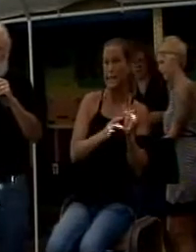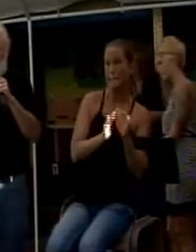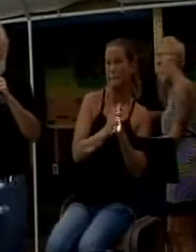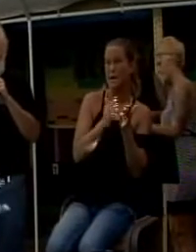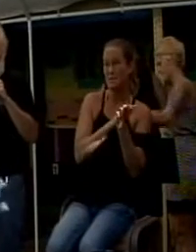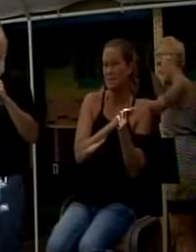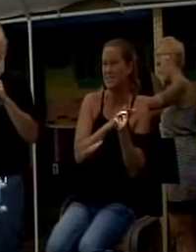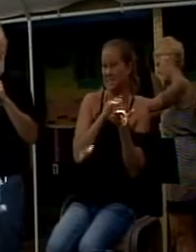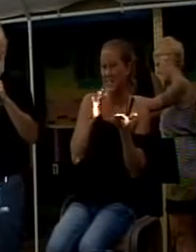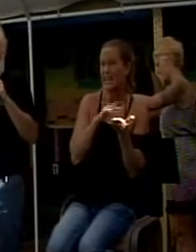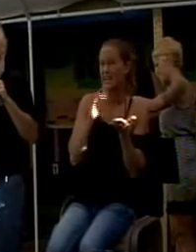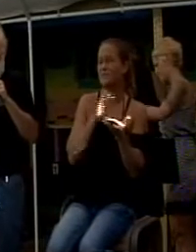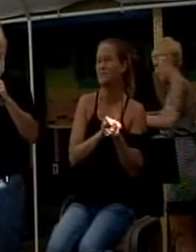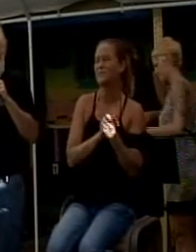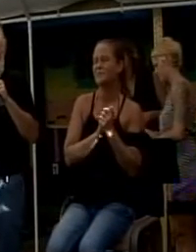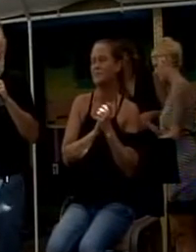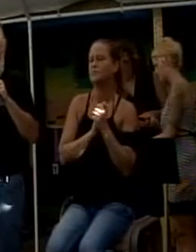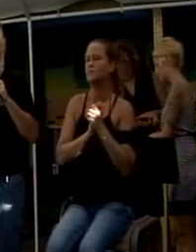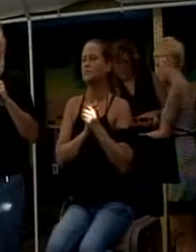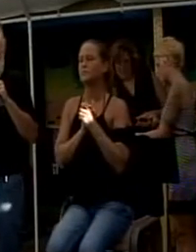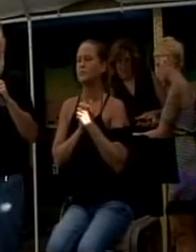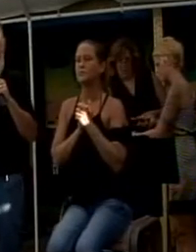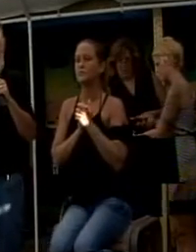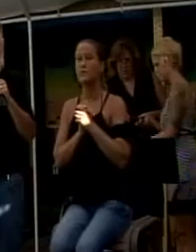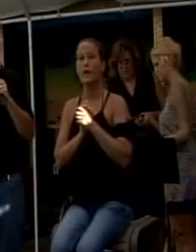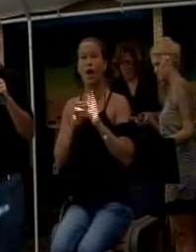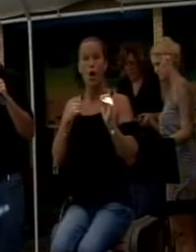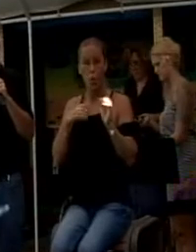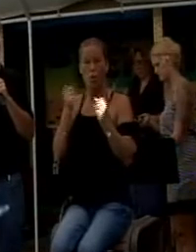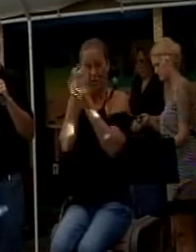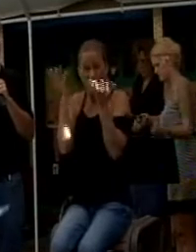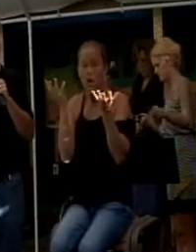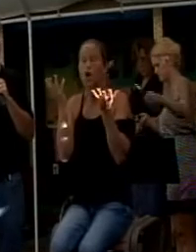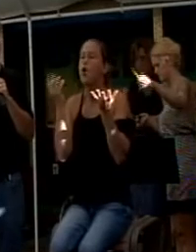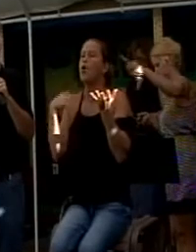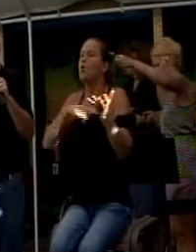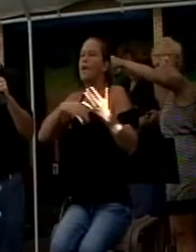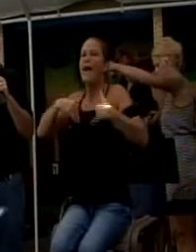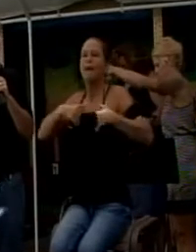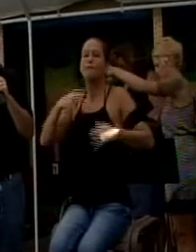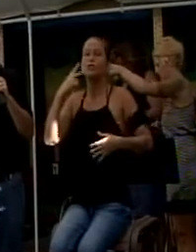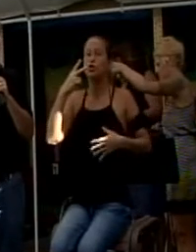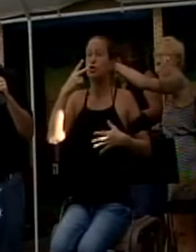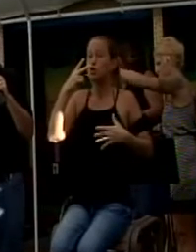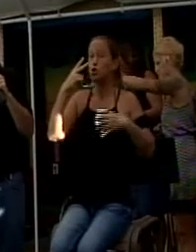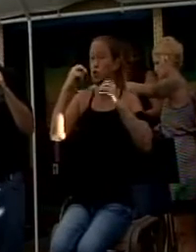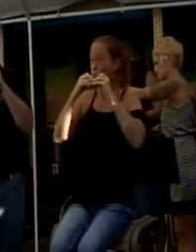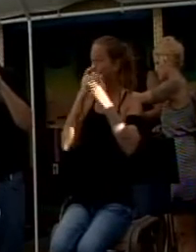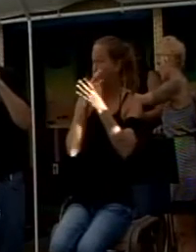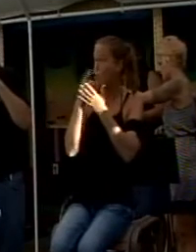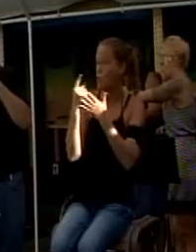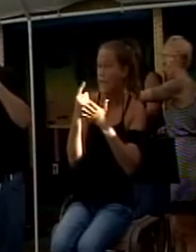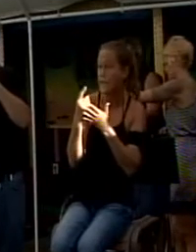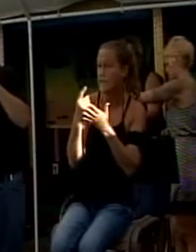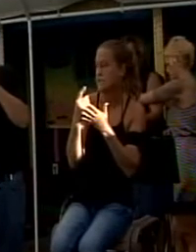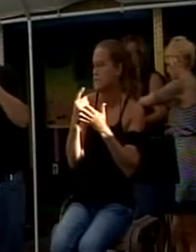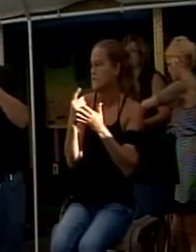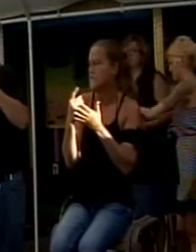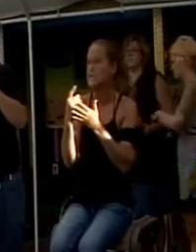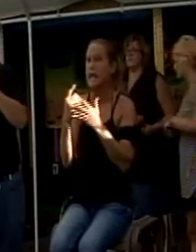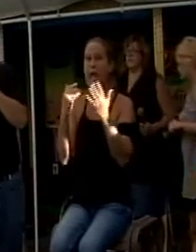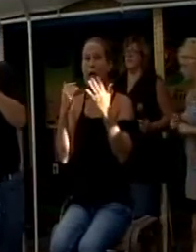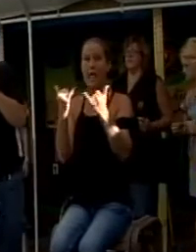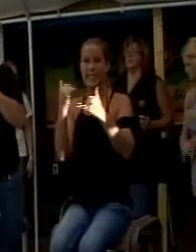that we have 2 more weeks. And I did not change this. This Wednesday is step 11. Next Wednesday is